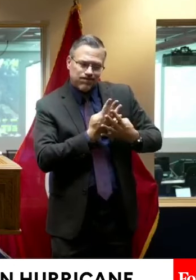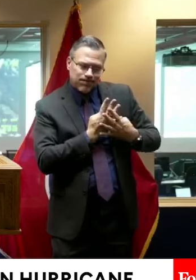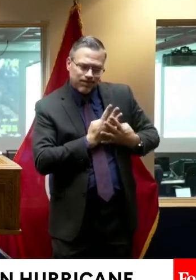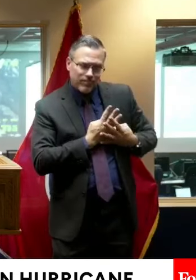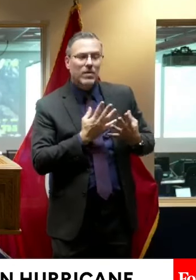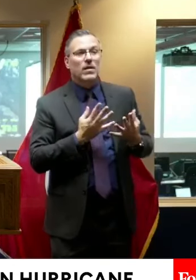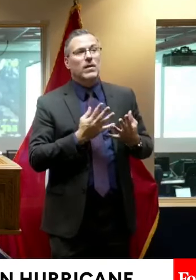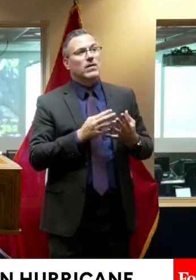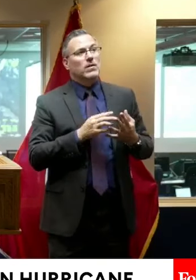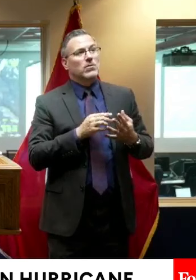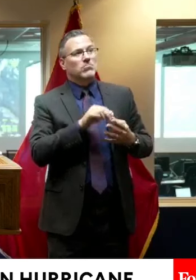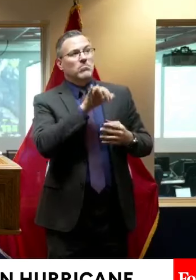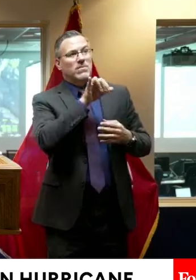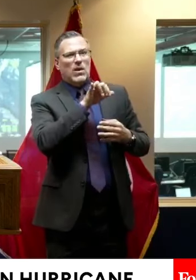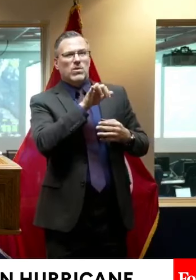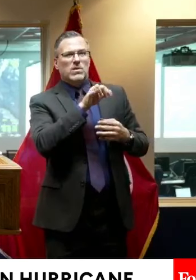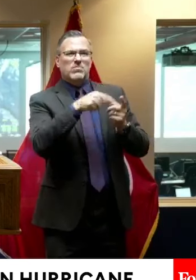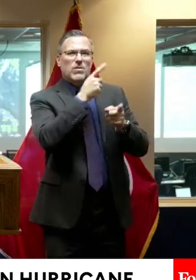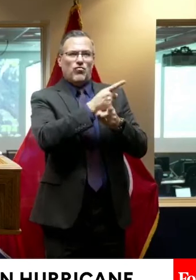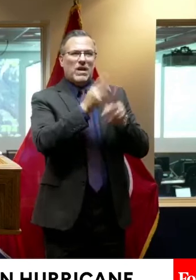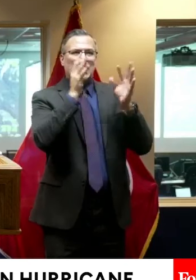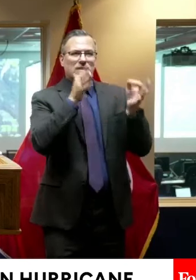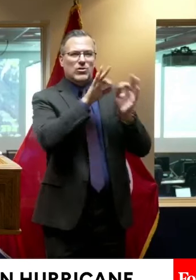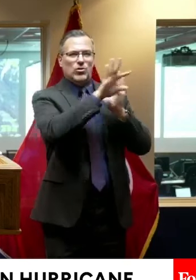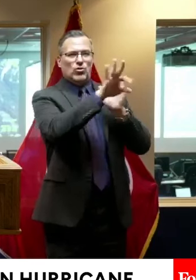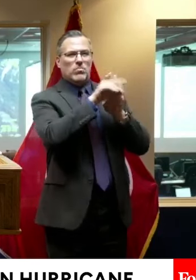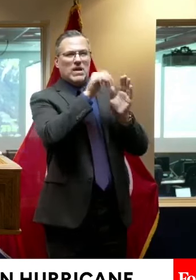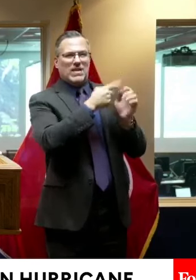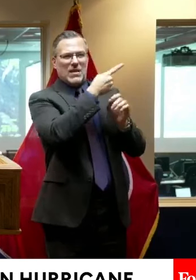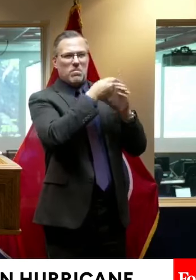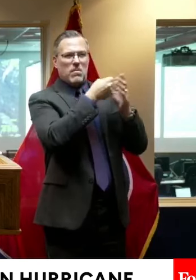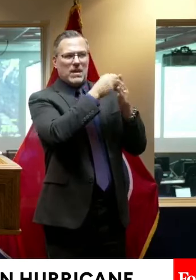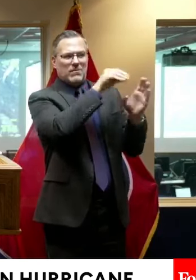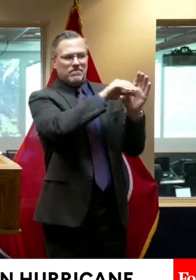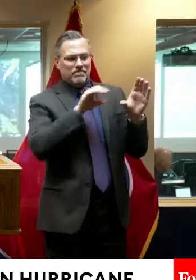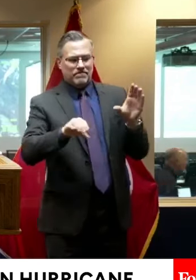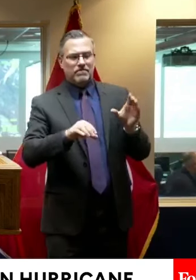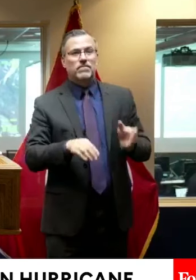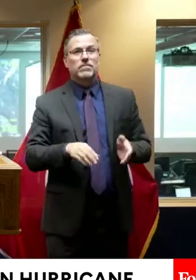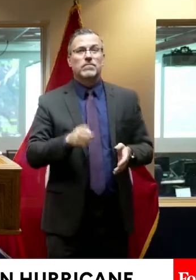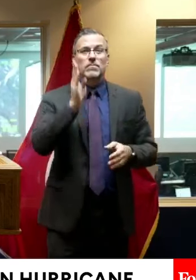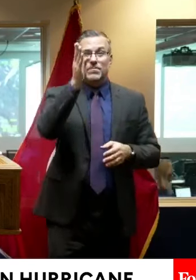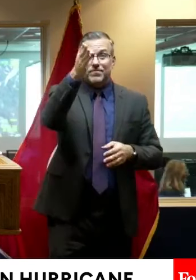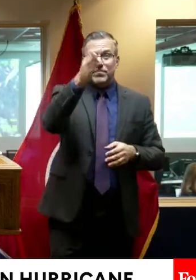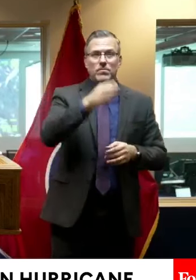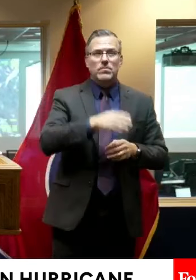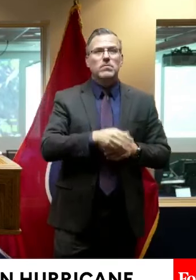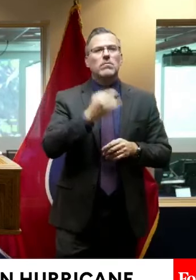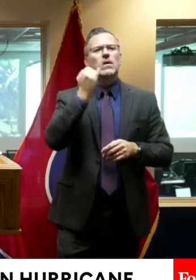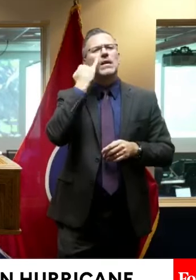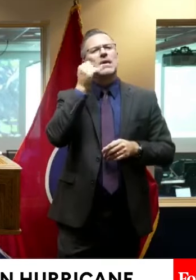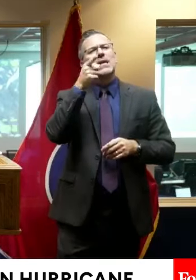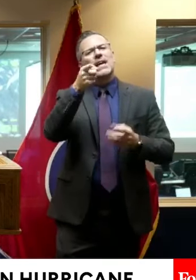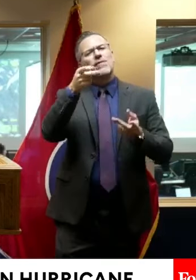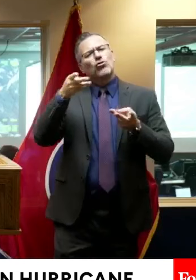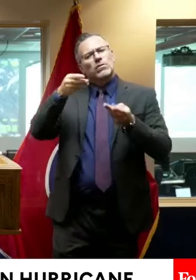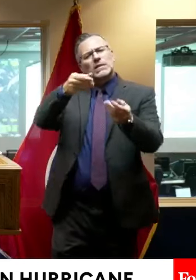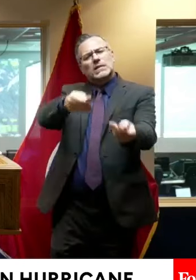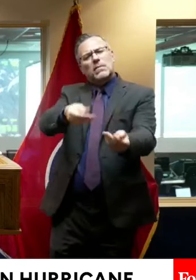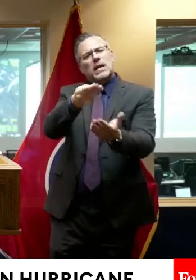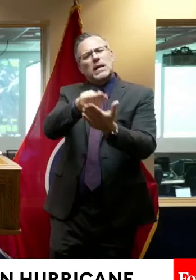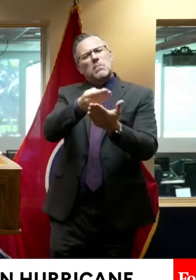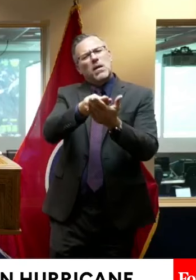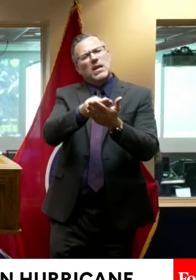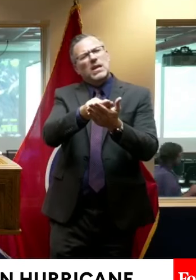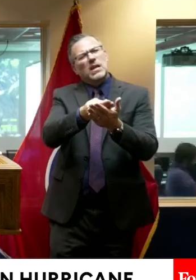it was exactly the right dollars to use. Governor, if you're kind of spending future dollars haven't been allocated in that pot of